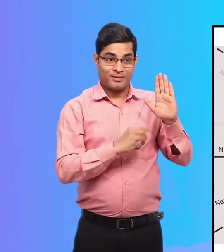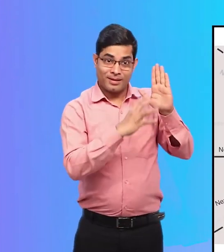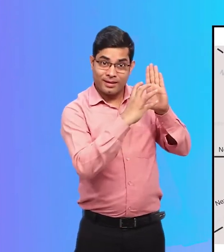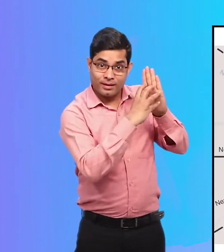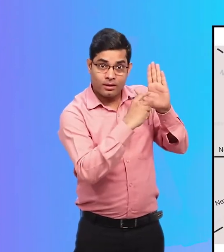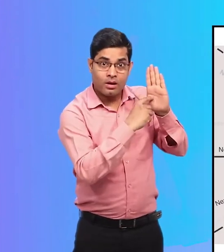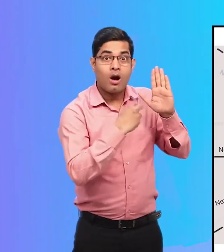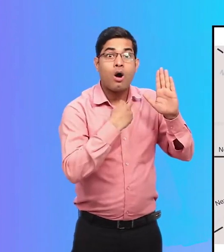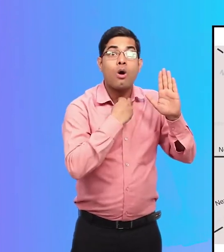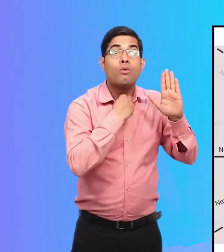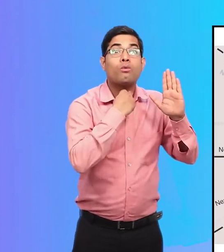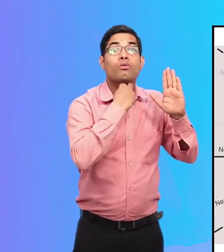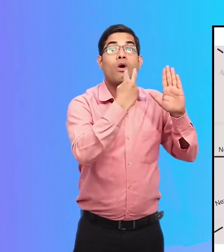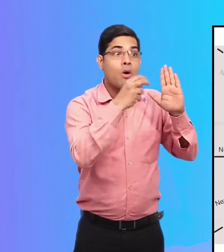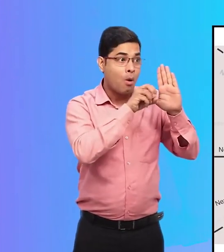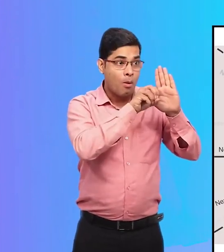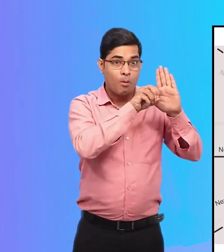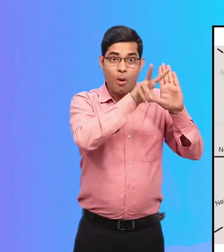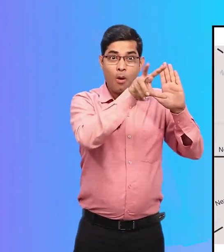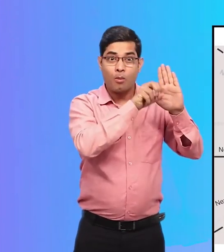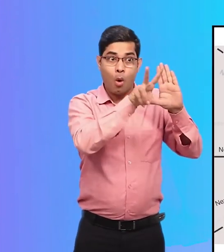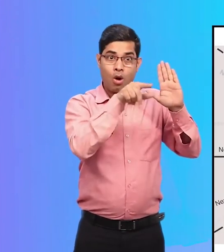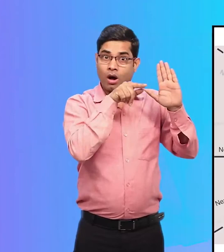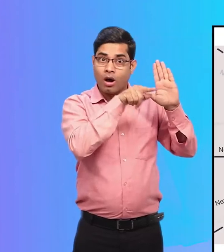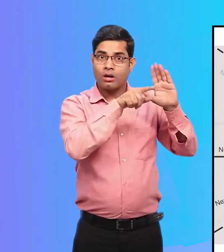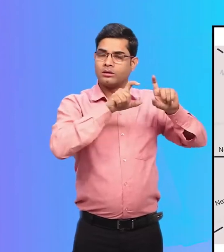with voices coming out loud and clear.